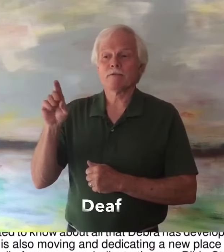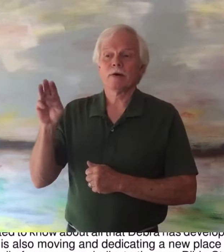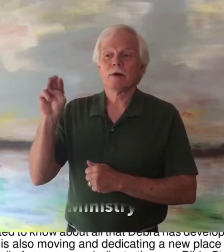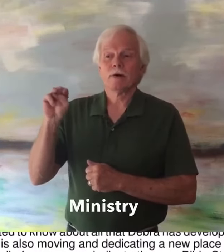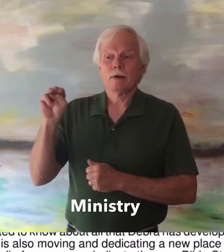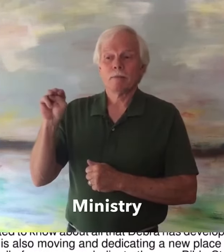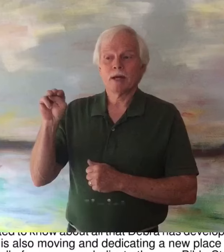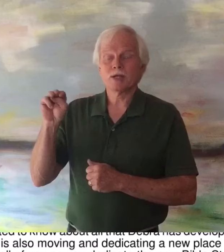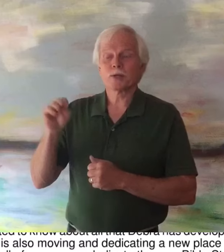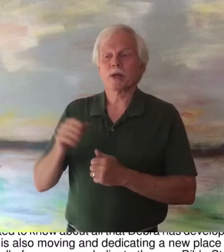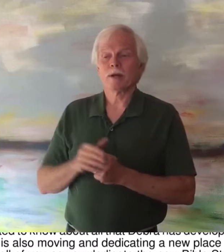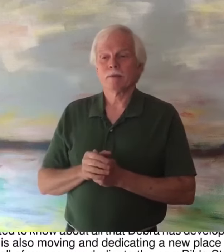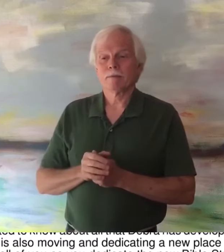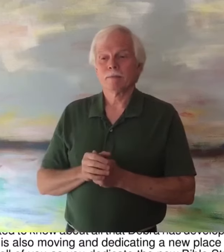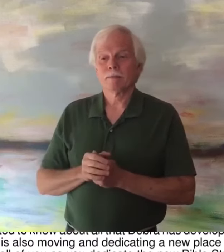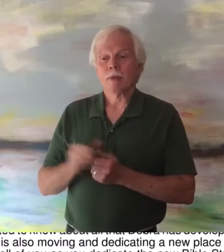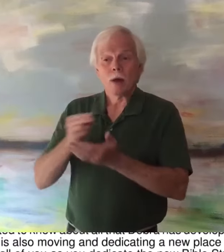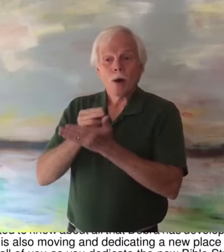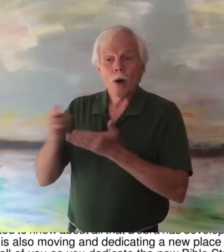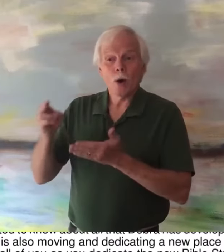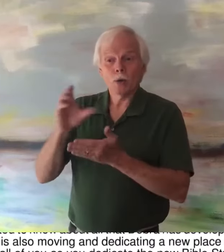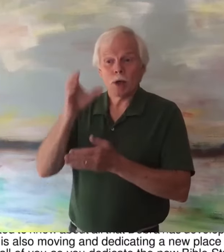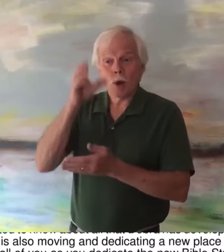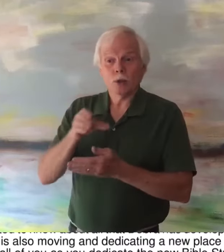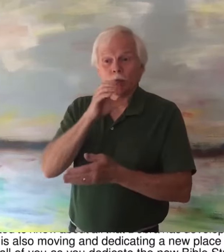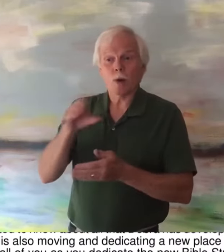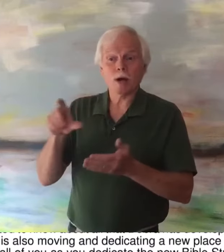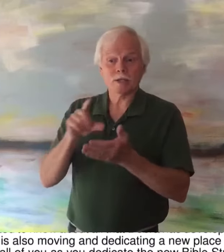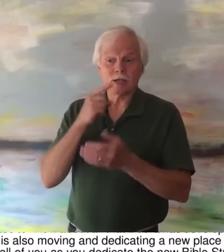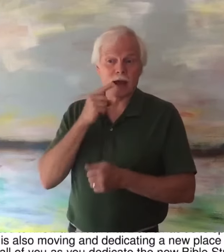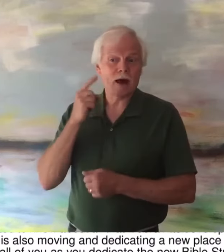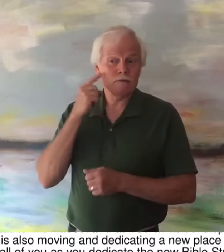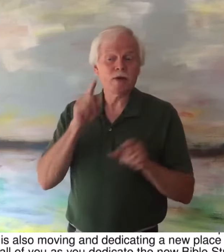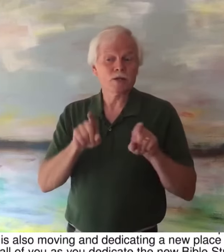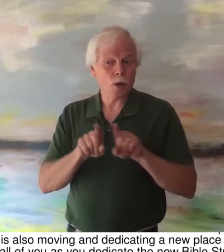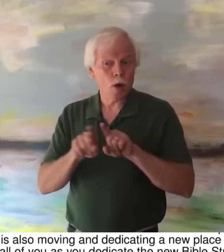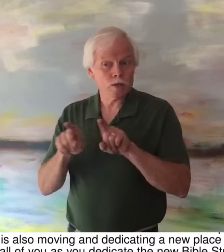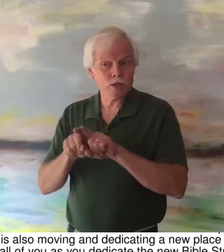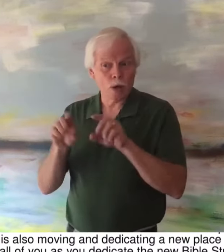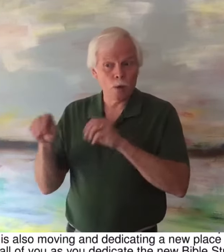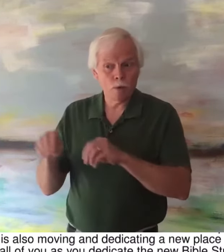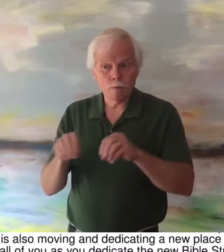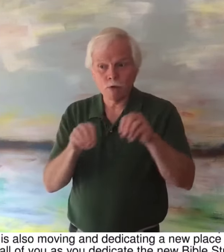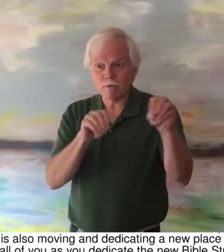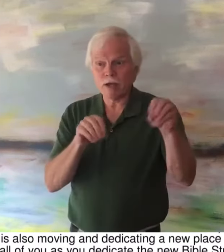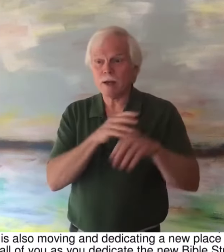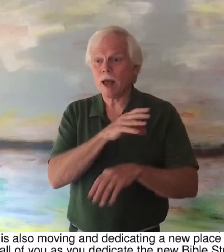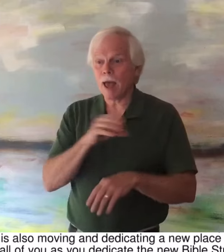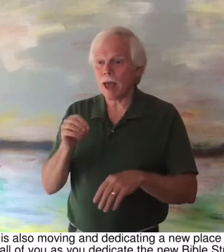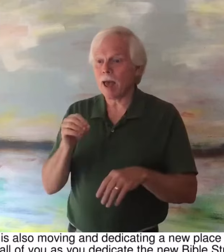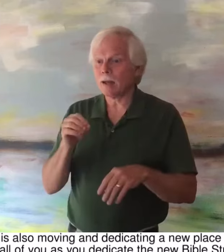Ministry. Holy Cross Deaf is also moving and